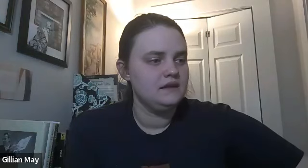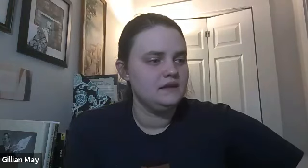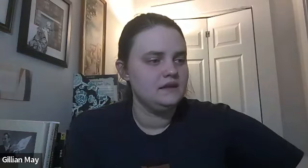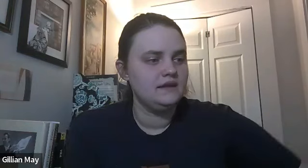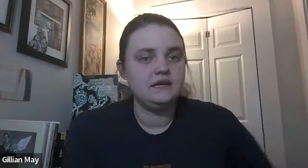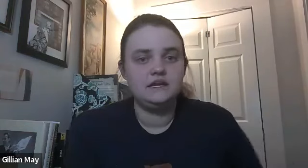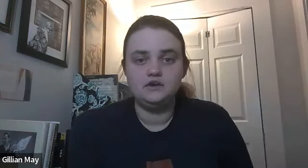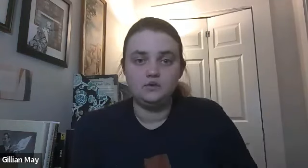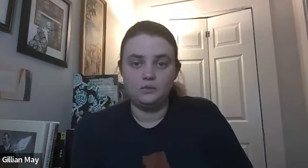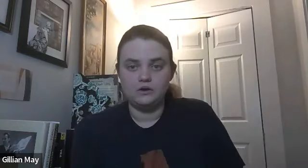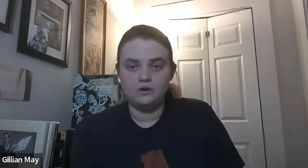Then ignore.